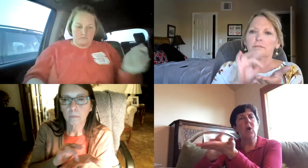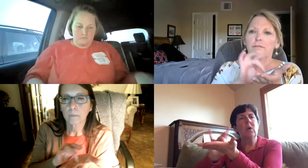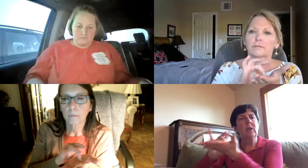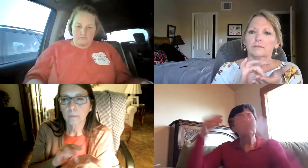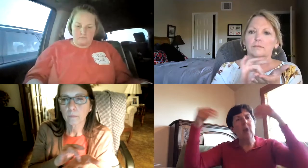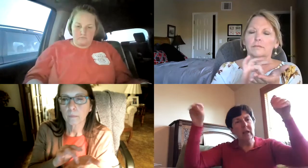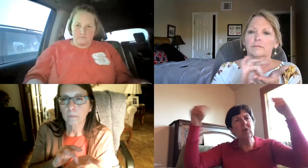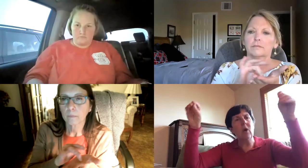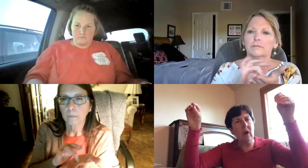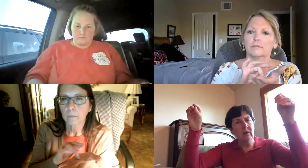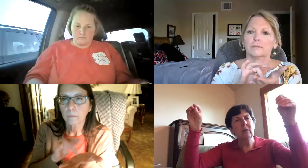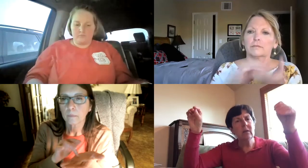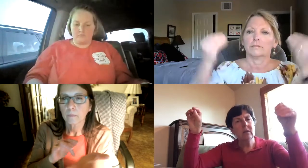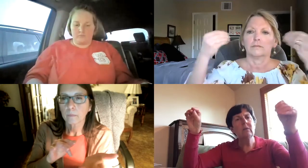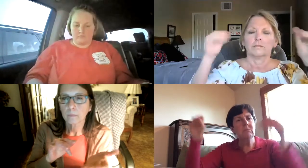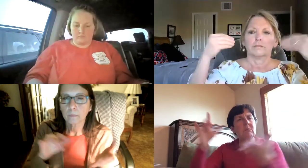So drugstore,